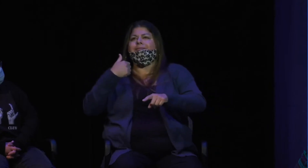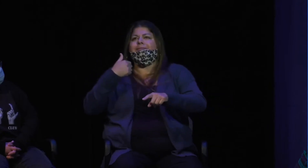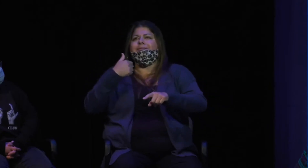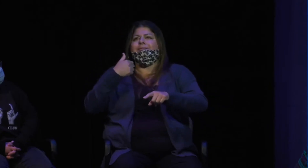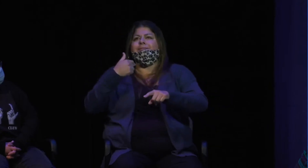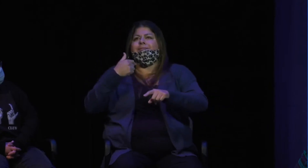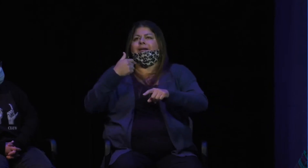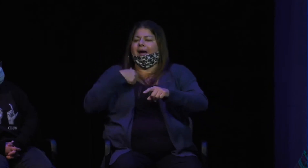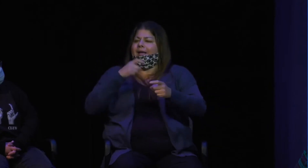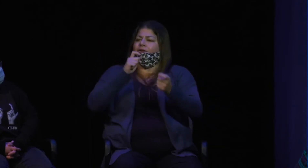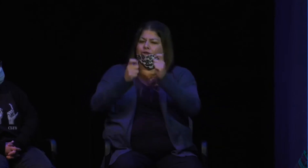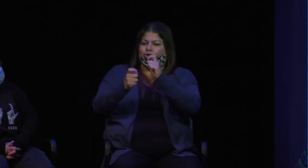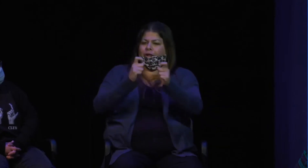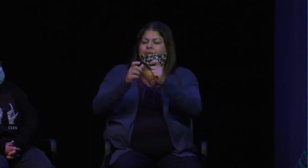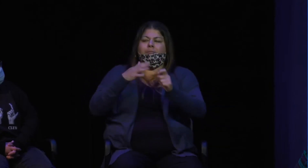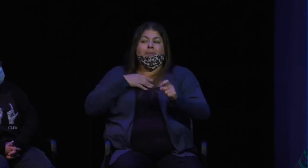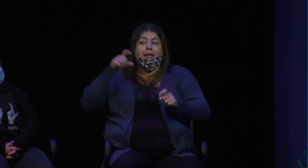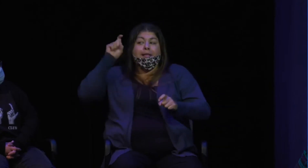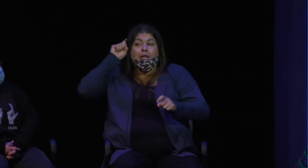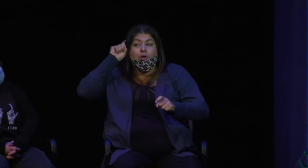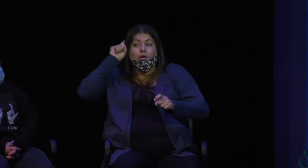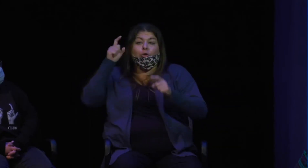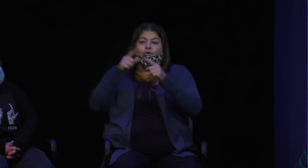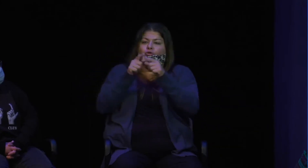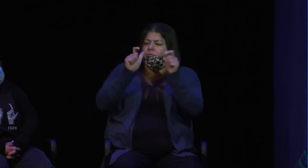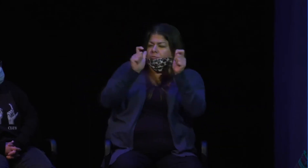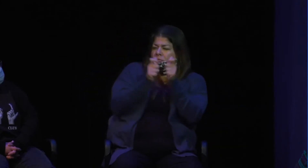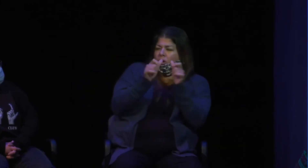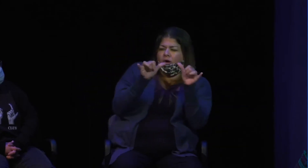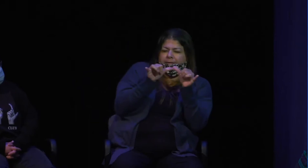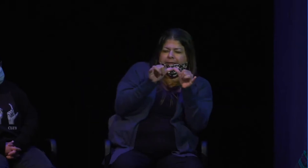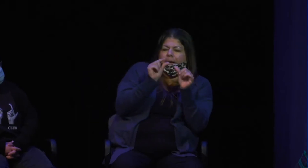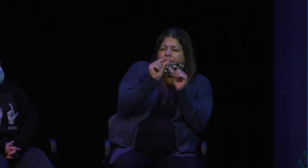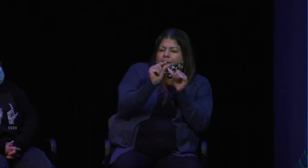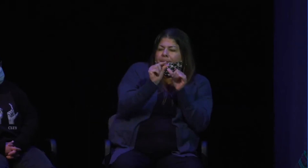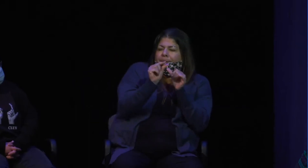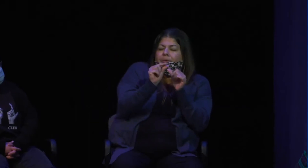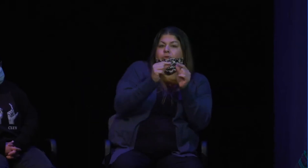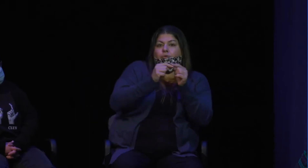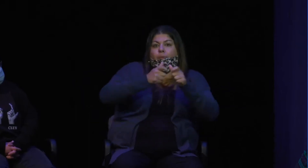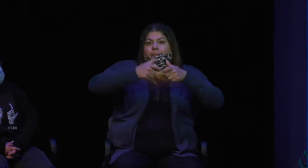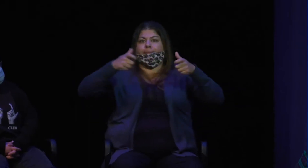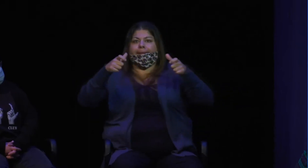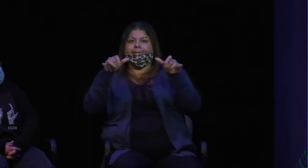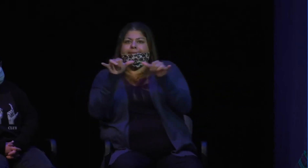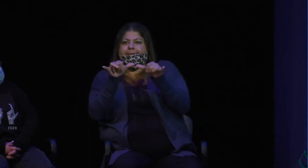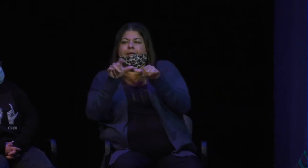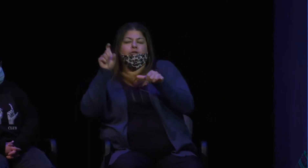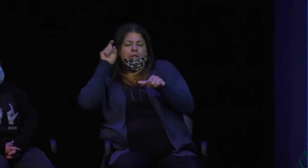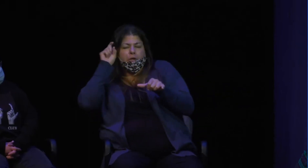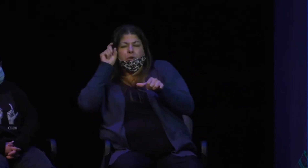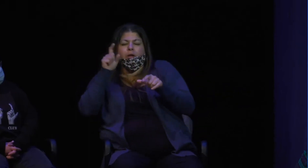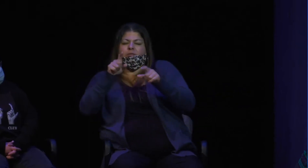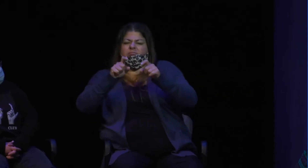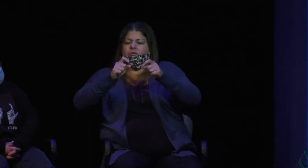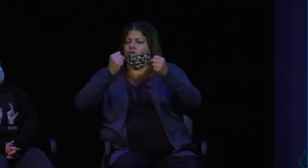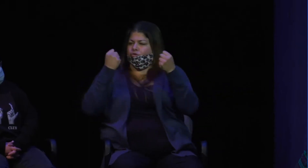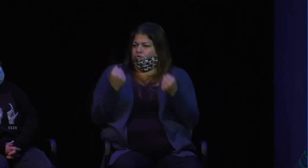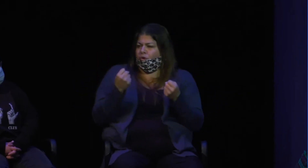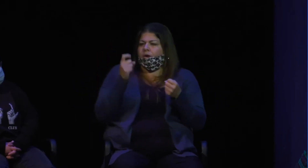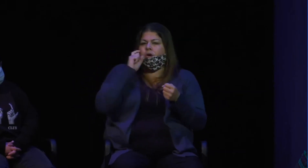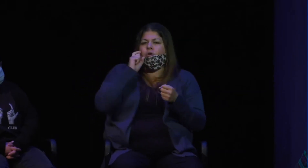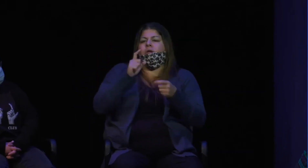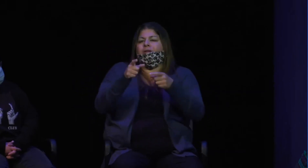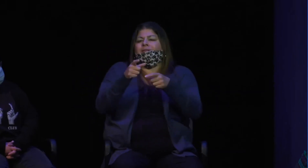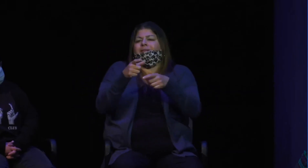I already knew that that was going to happen, though, because I'd had hearing aids, and I started out with